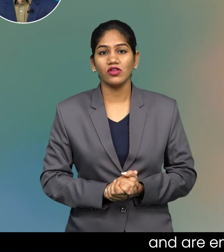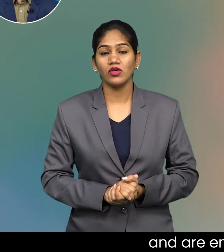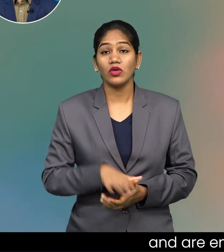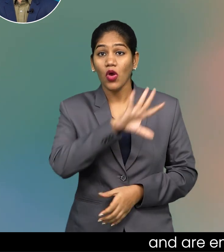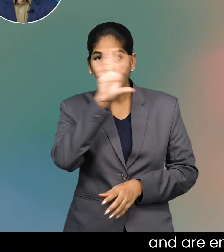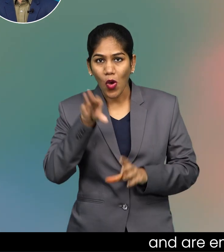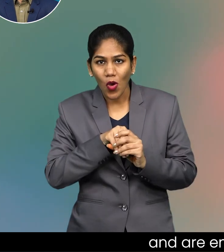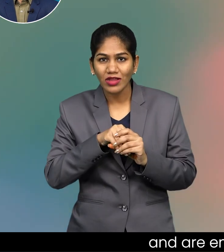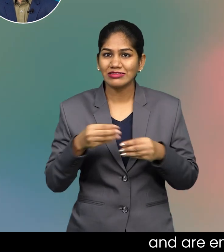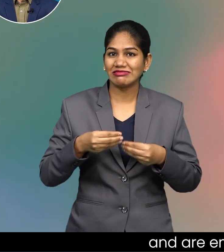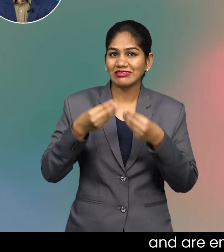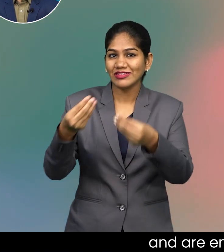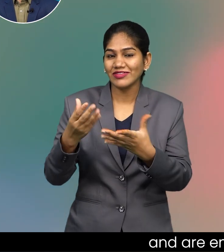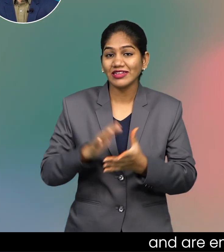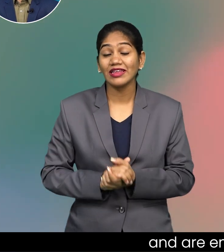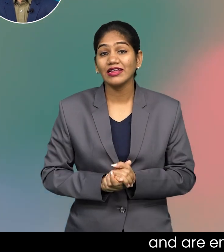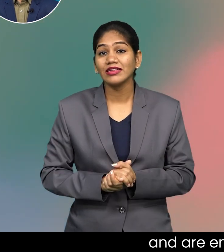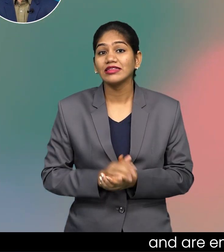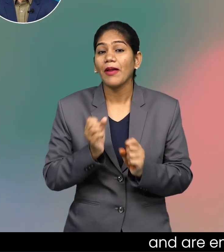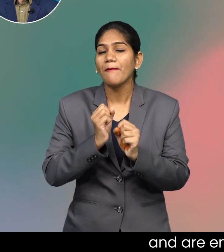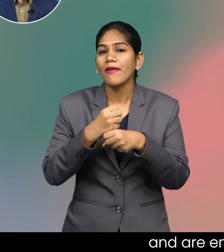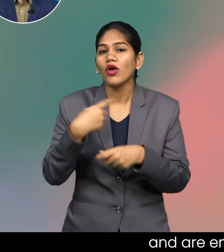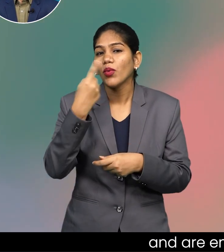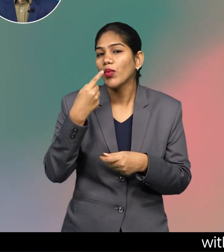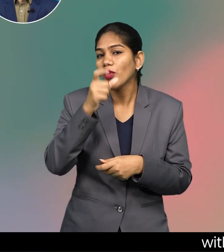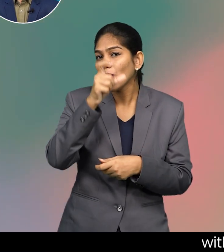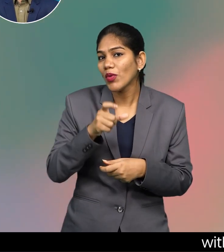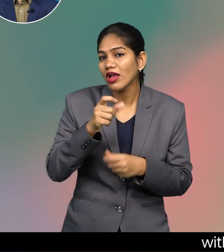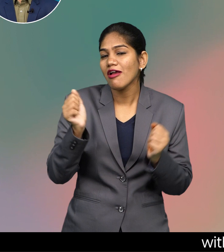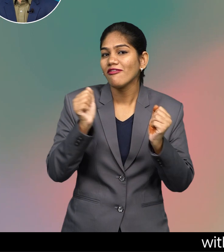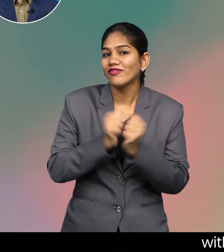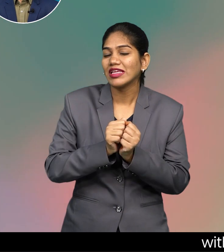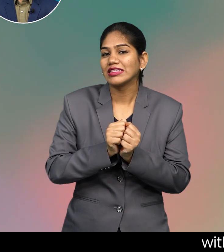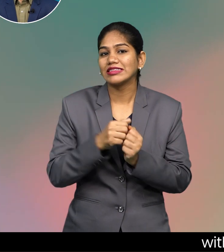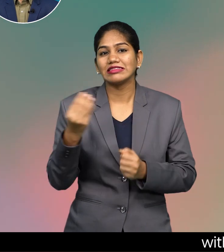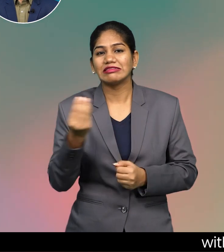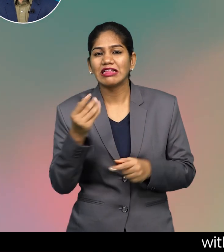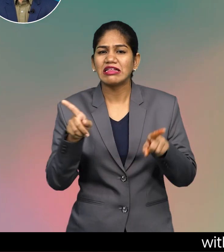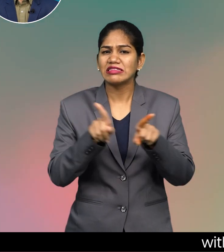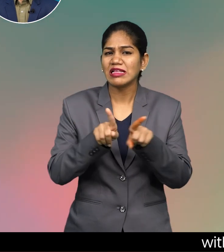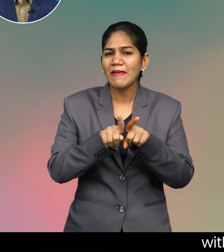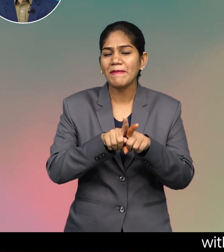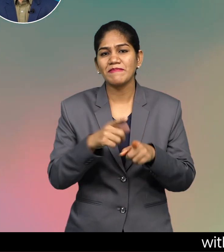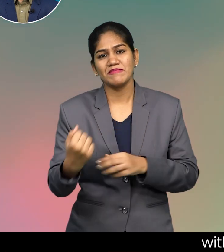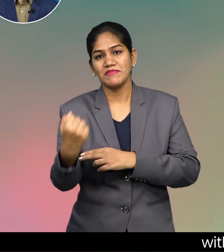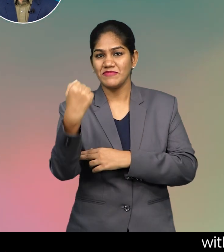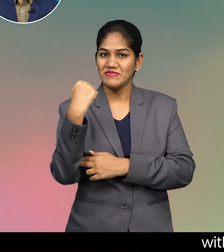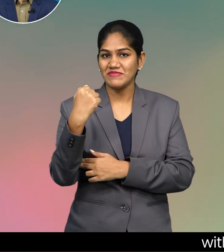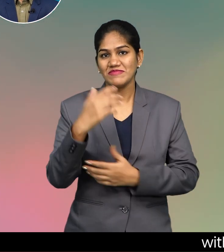and are endowed by the Creator with certain rights